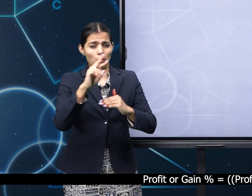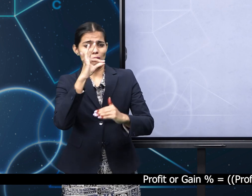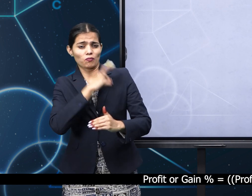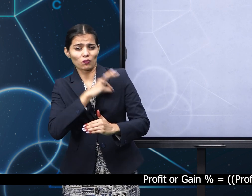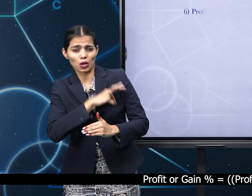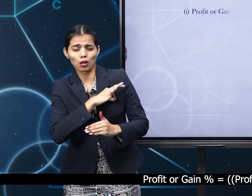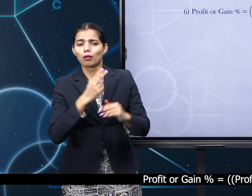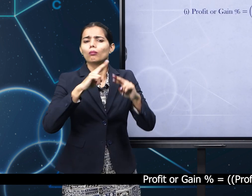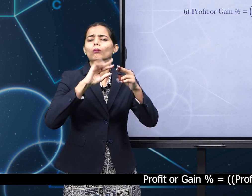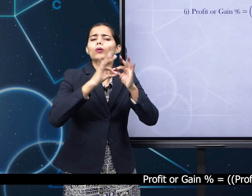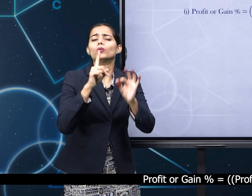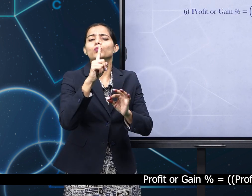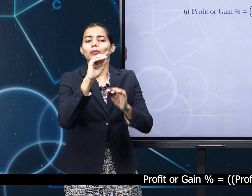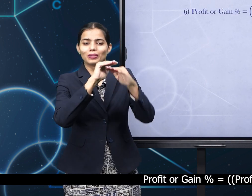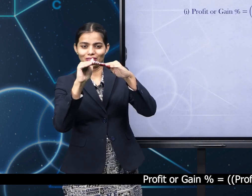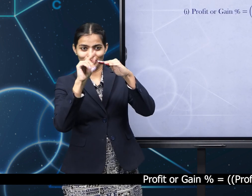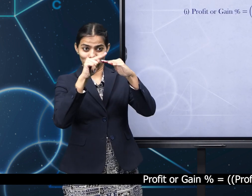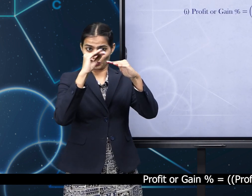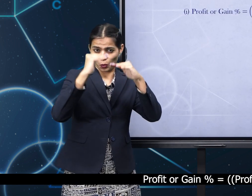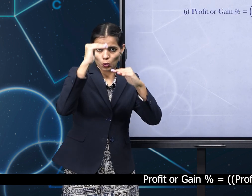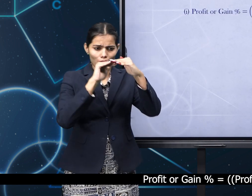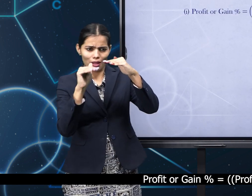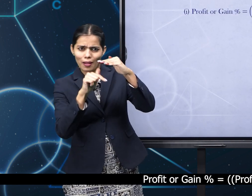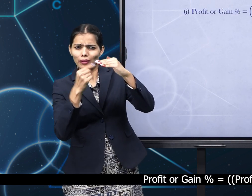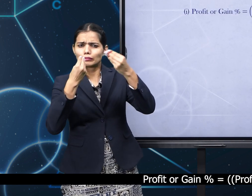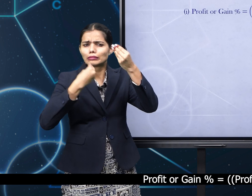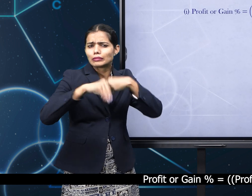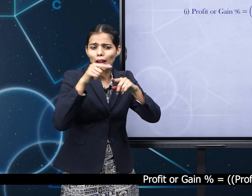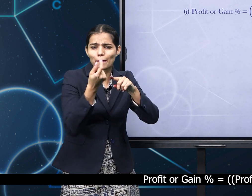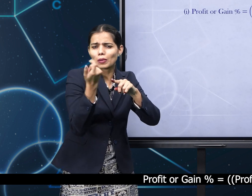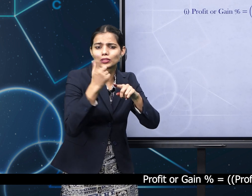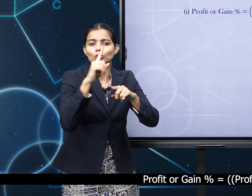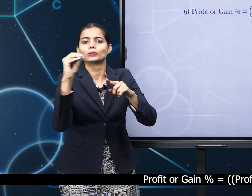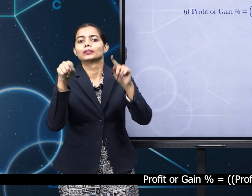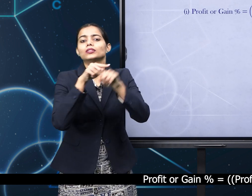Profit or gain. Profit is equal to profit by CP into 100%.